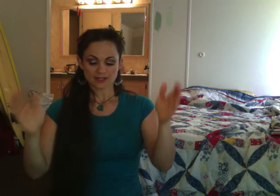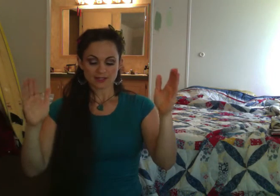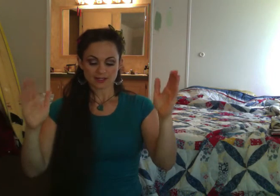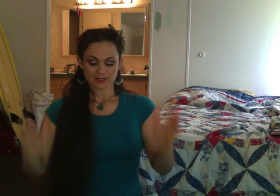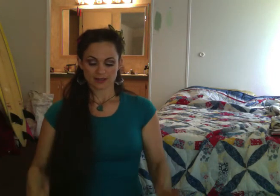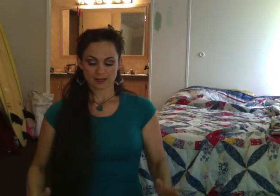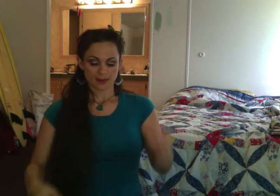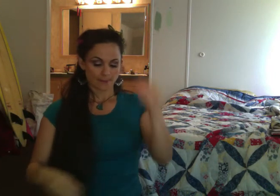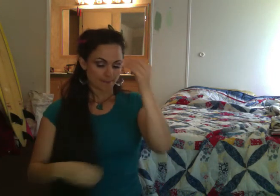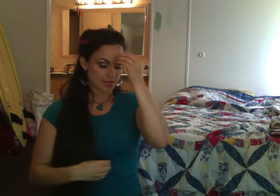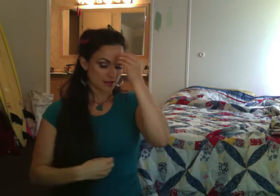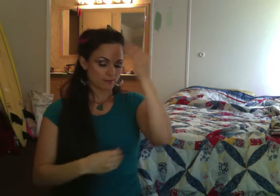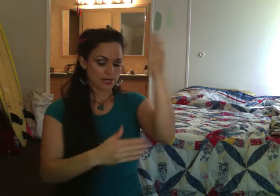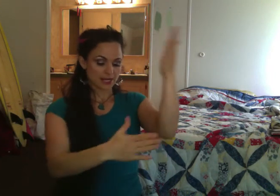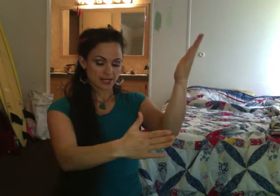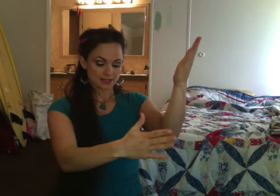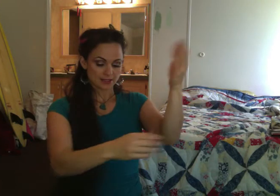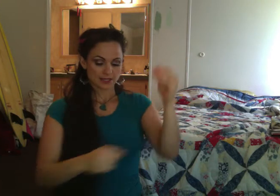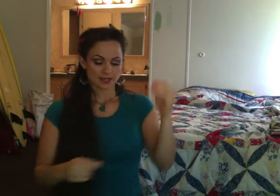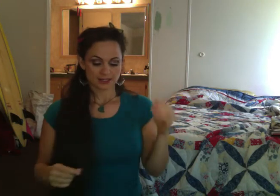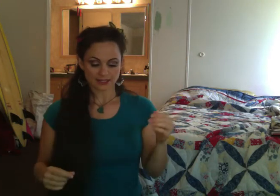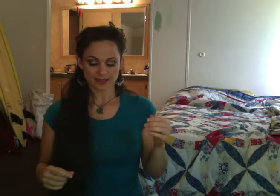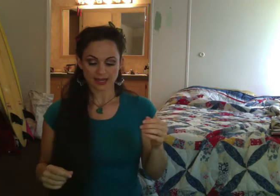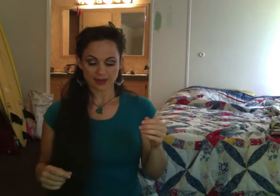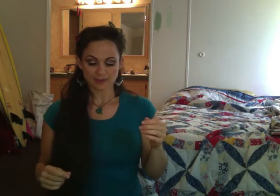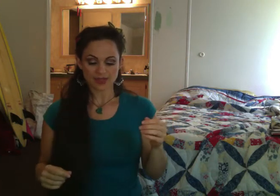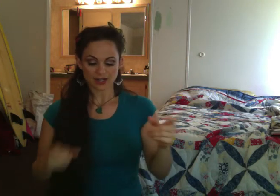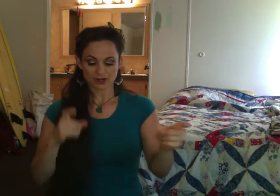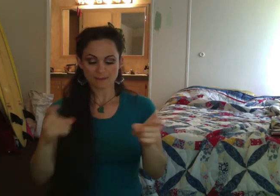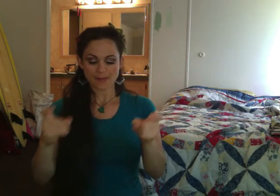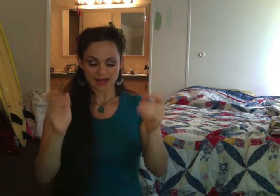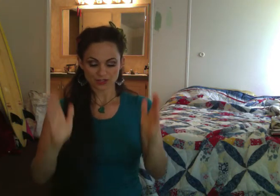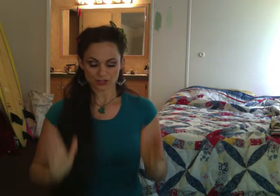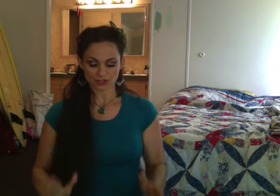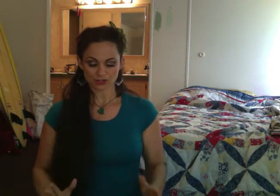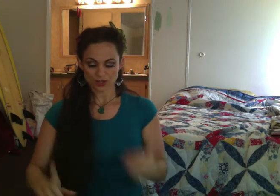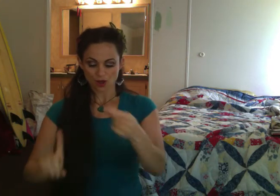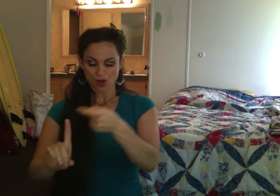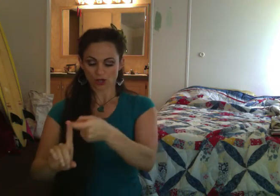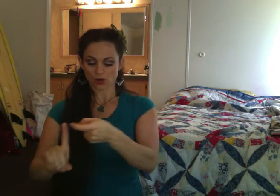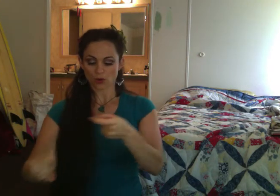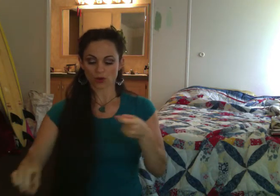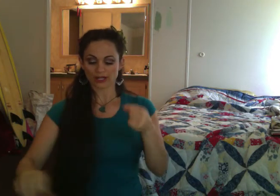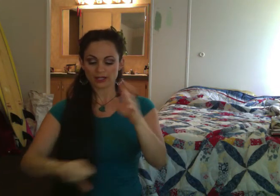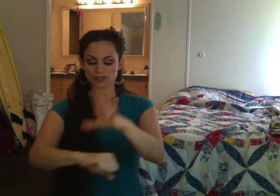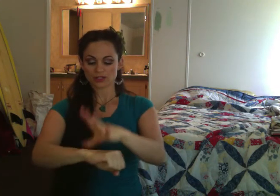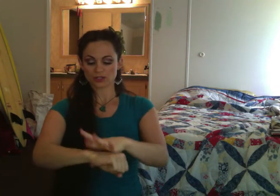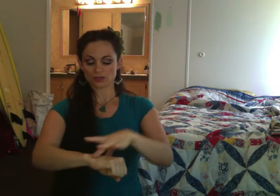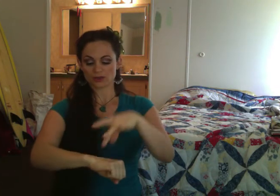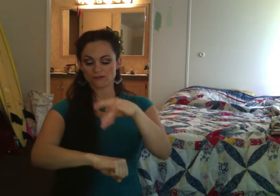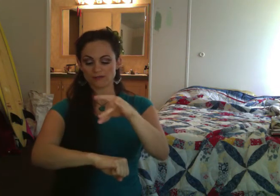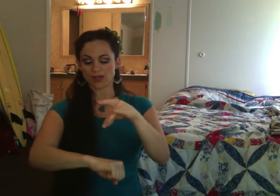servants, be obedient to them that are your masters, according to the